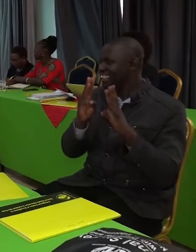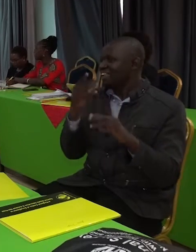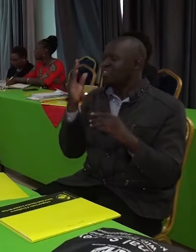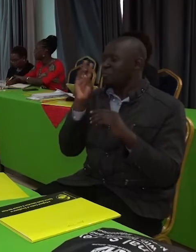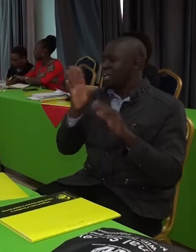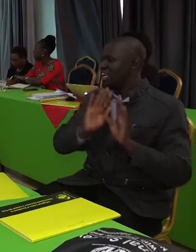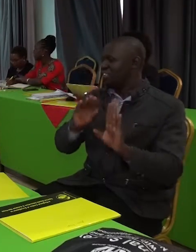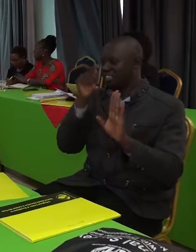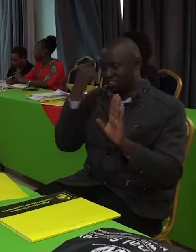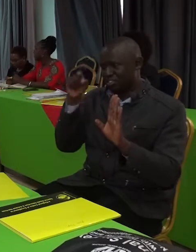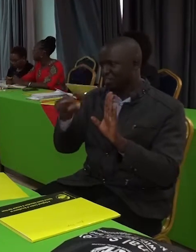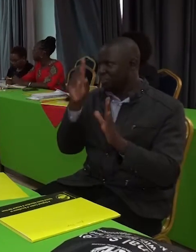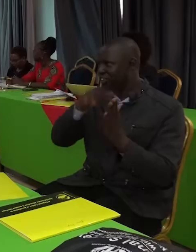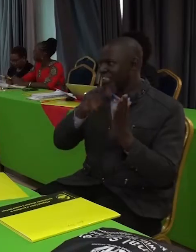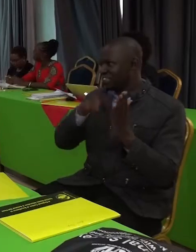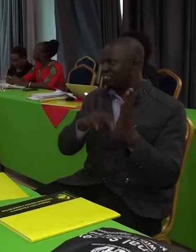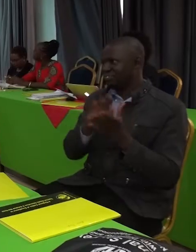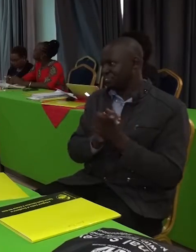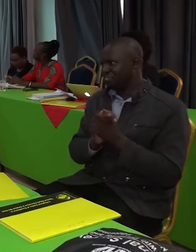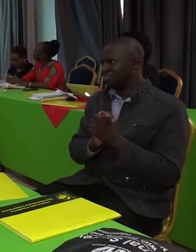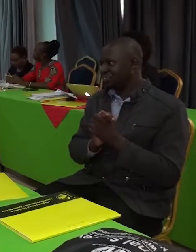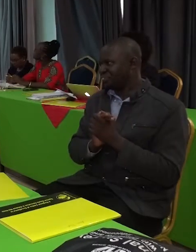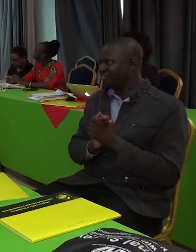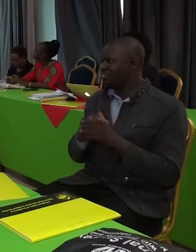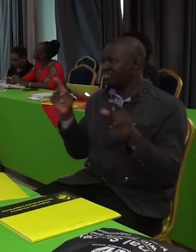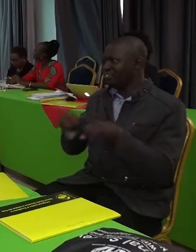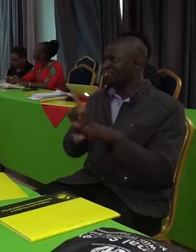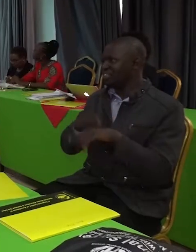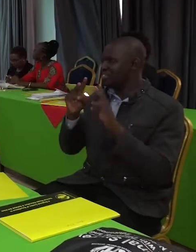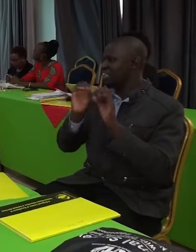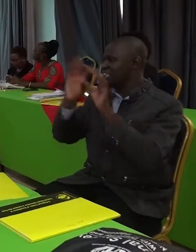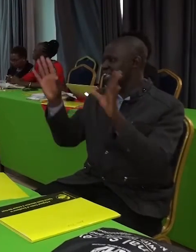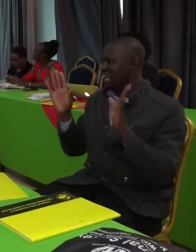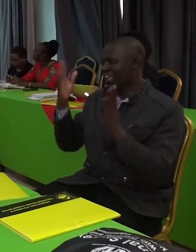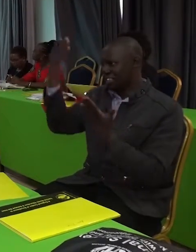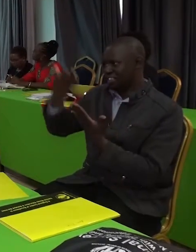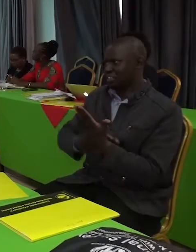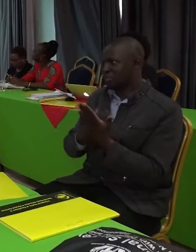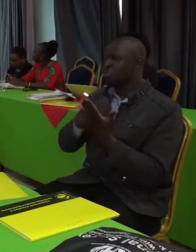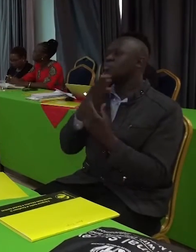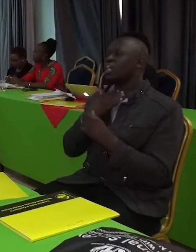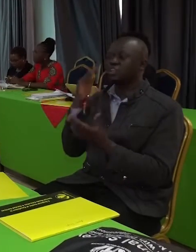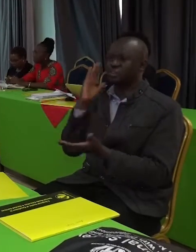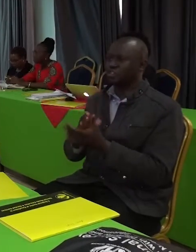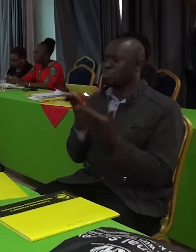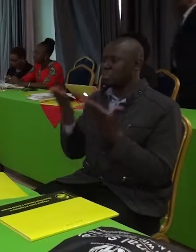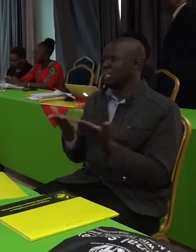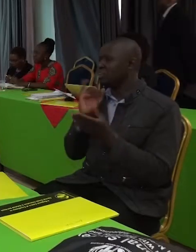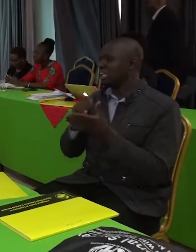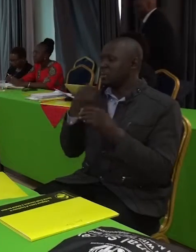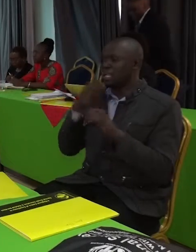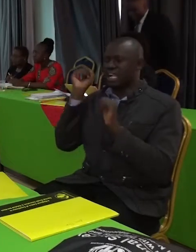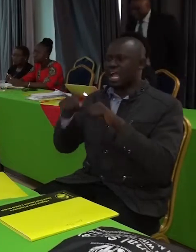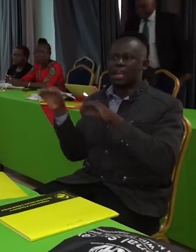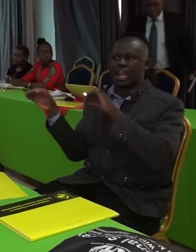read. It's very, very explicit, and it's quite also clear in the documents. I wish to stop there so that I run to